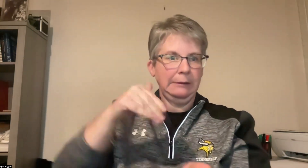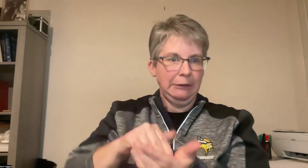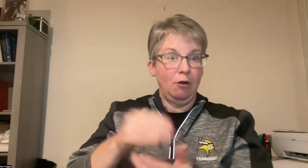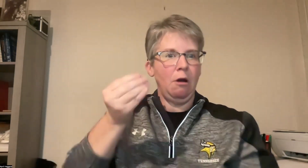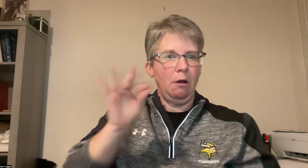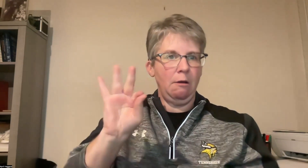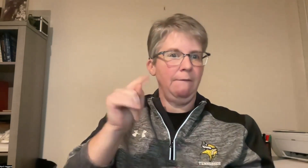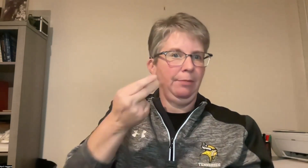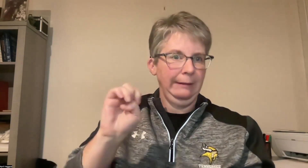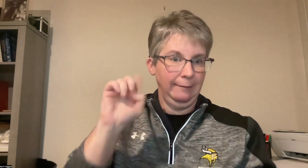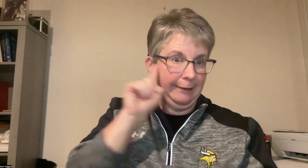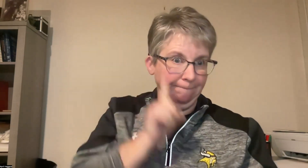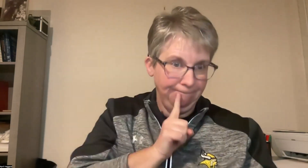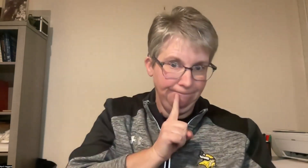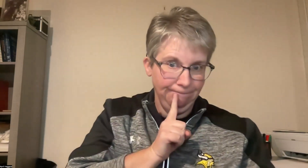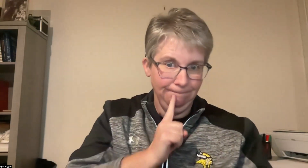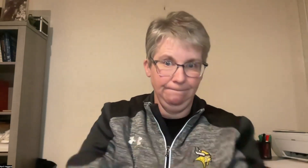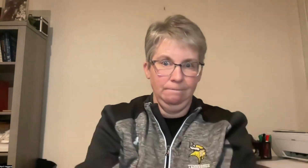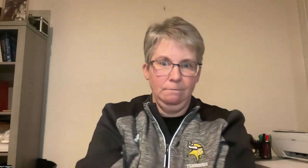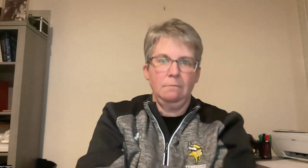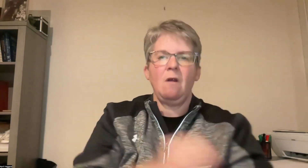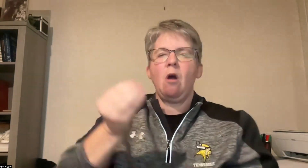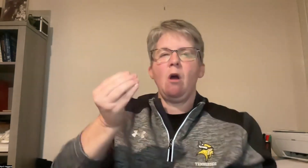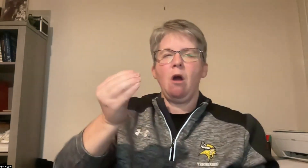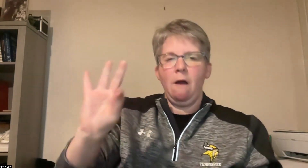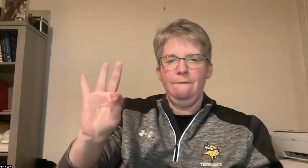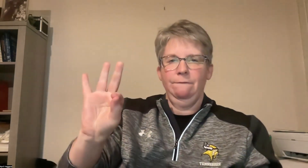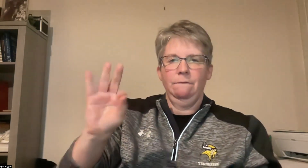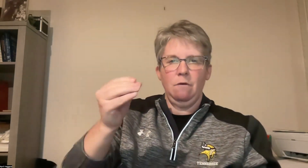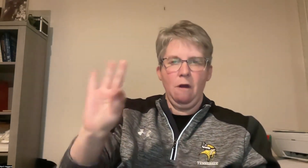name is Knoxville Center of Deafness,